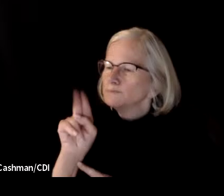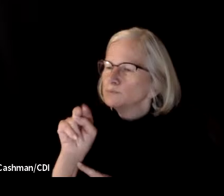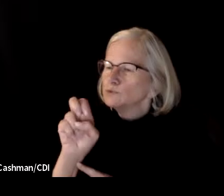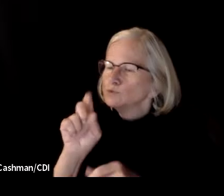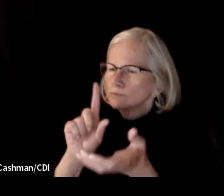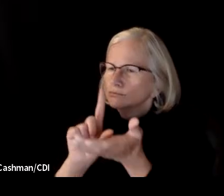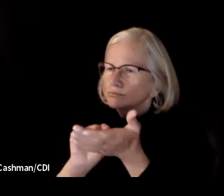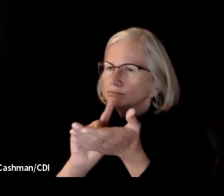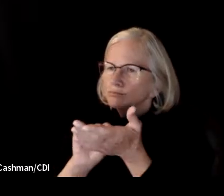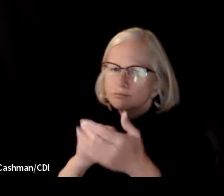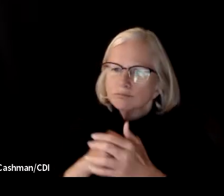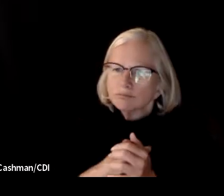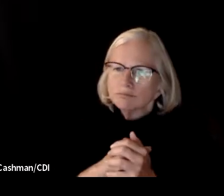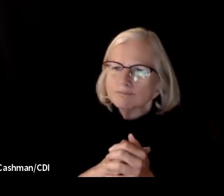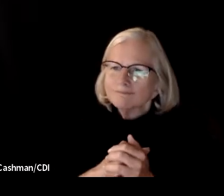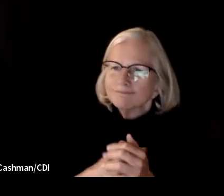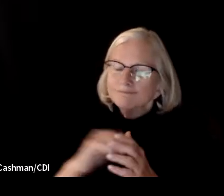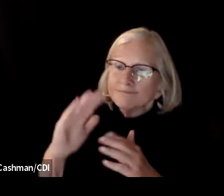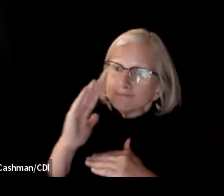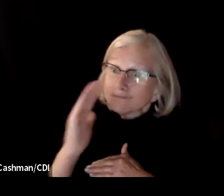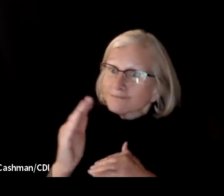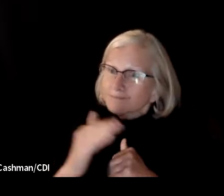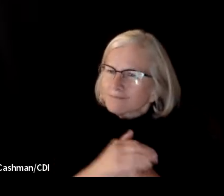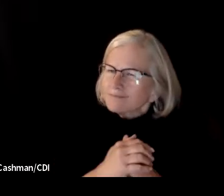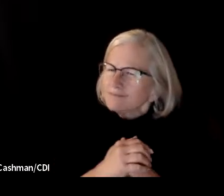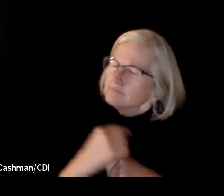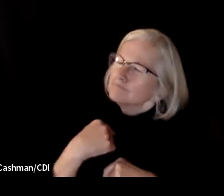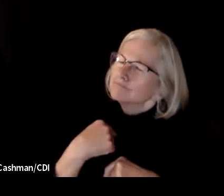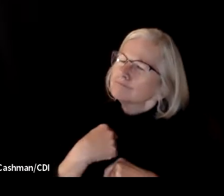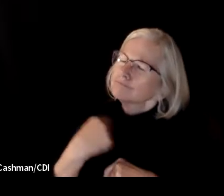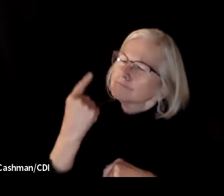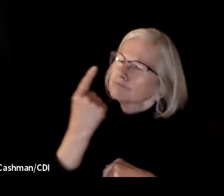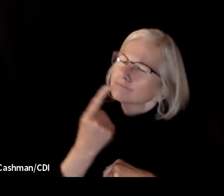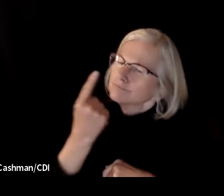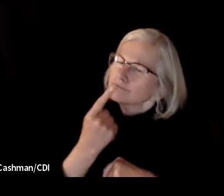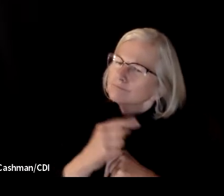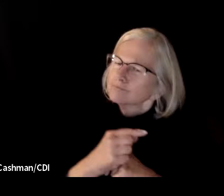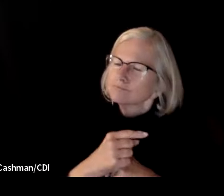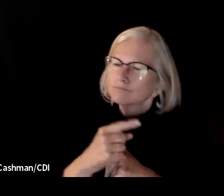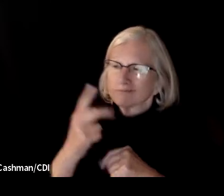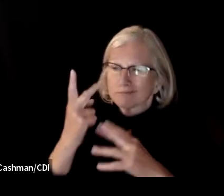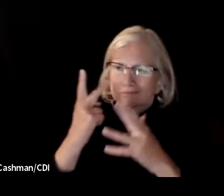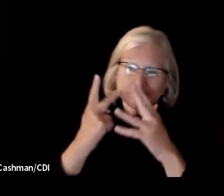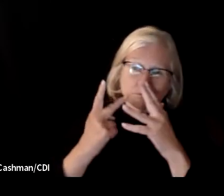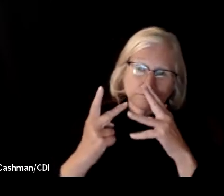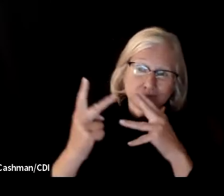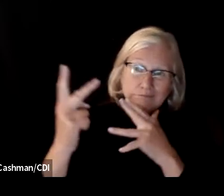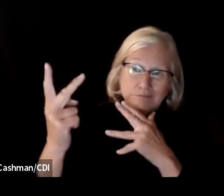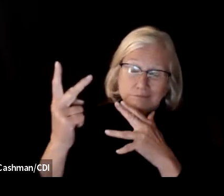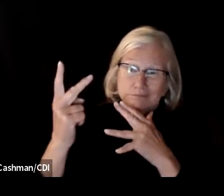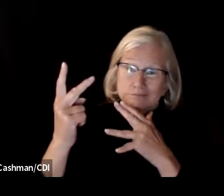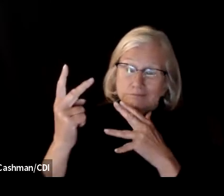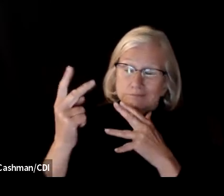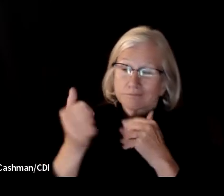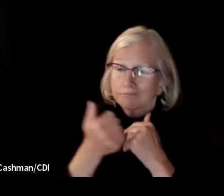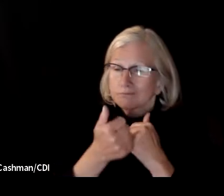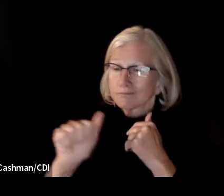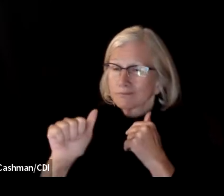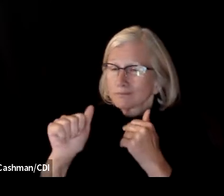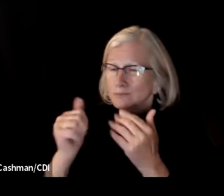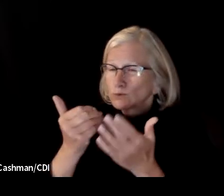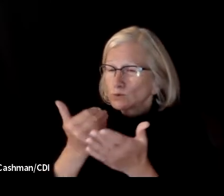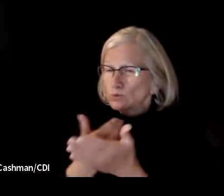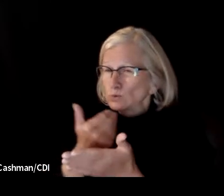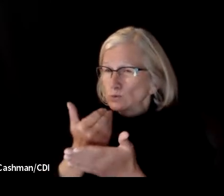Yeah, hi. I was just wondering if you anticipate putting out any kind of similar updated guidance for either